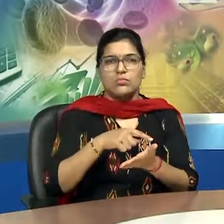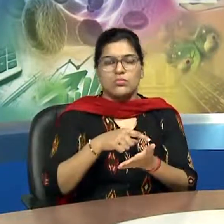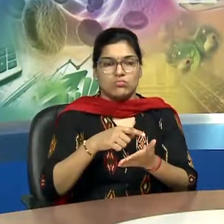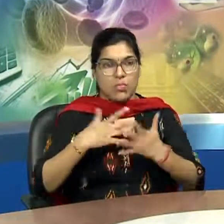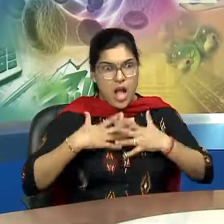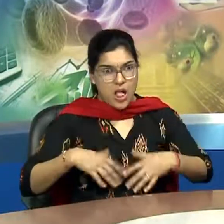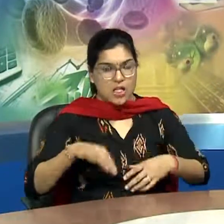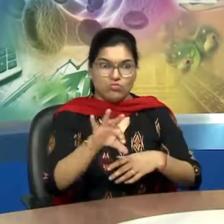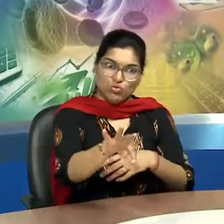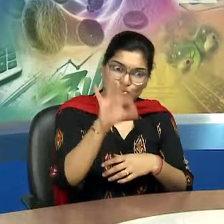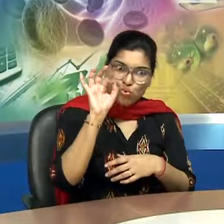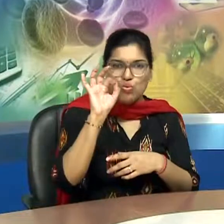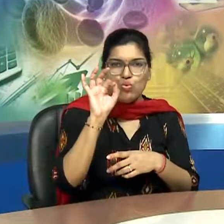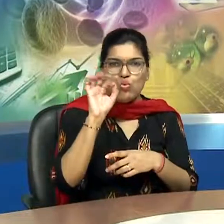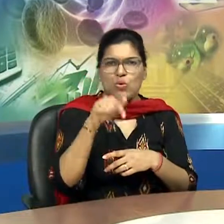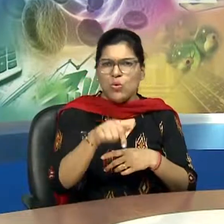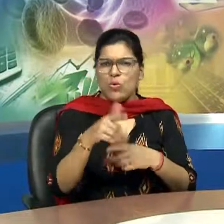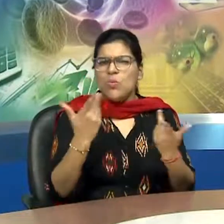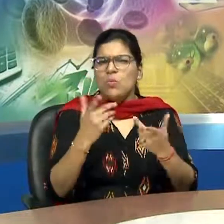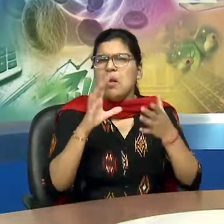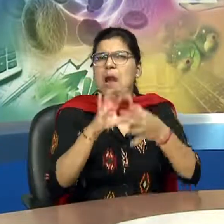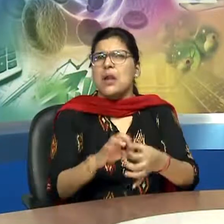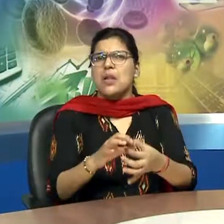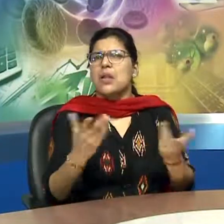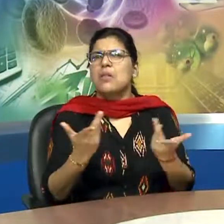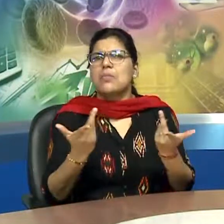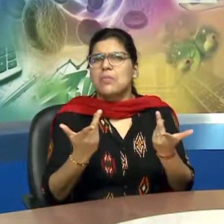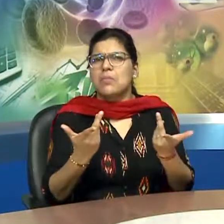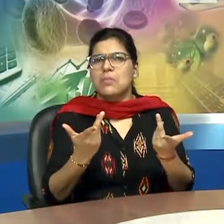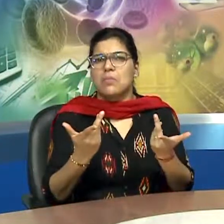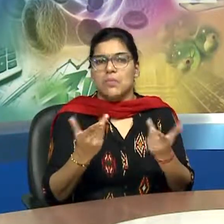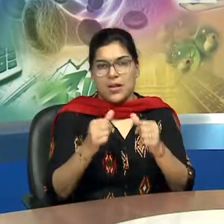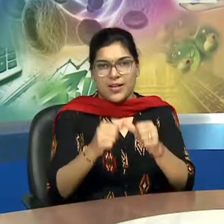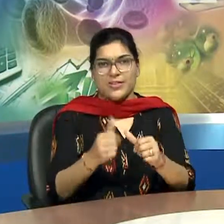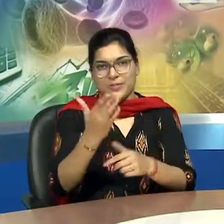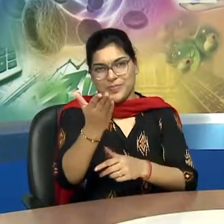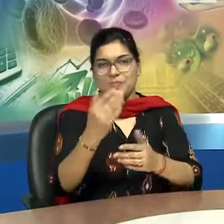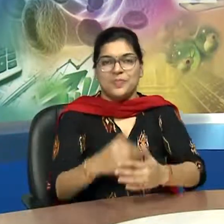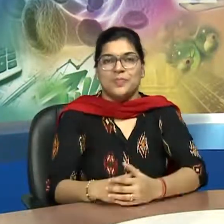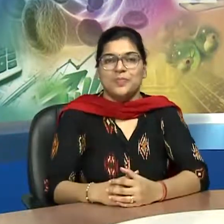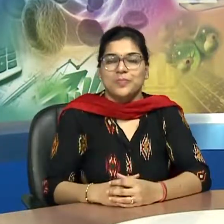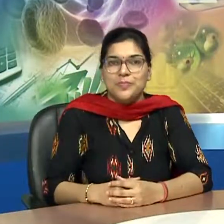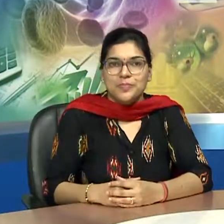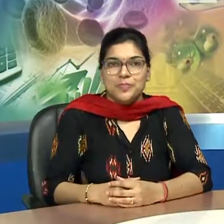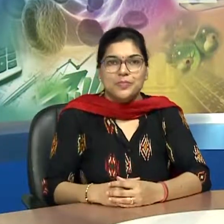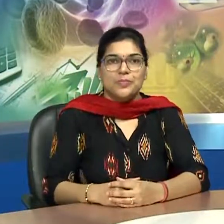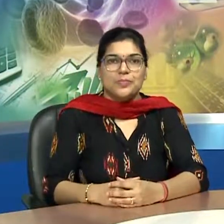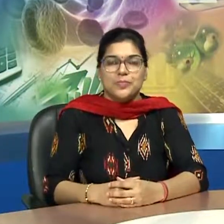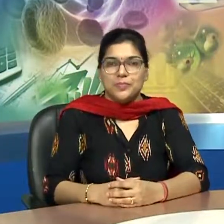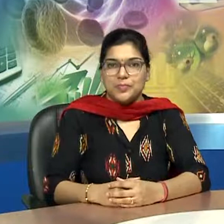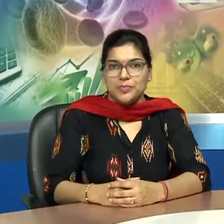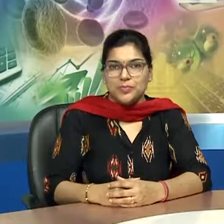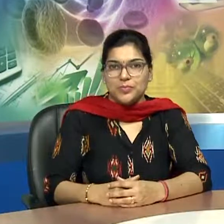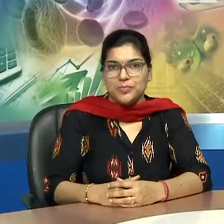Question number 4 is asking, to what healthy choices does the author refer?